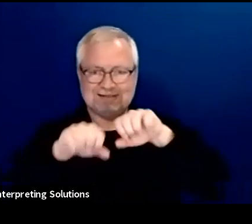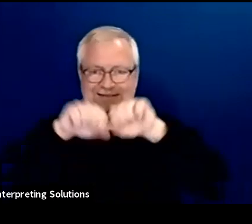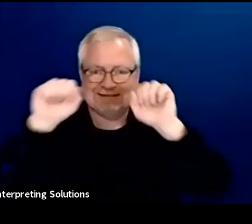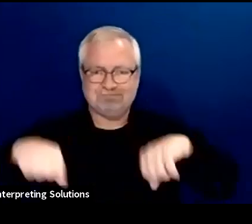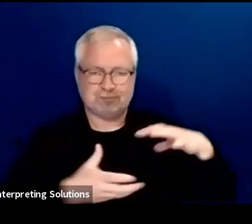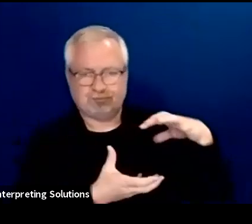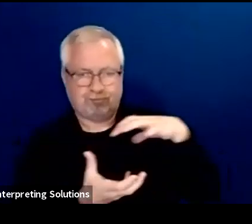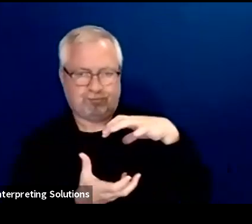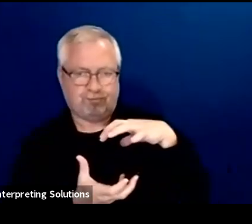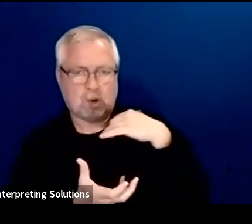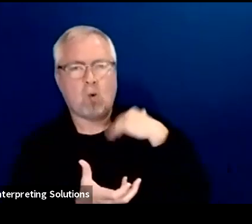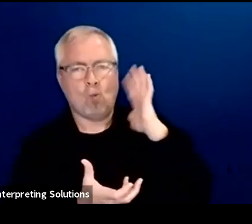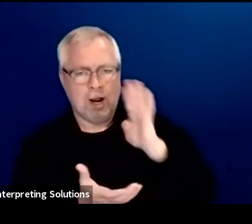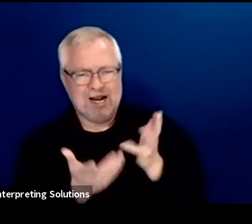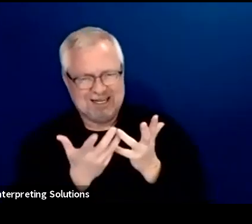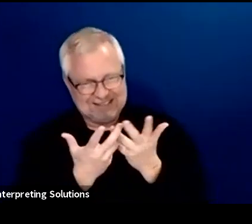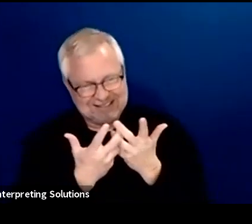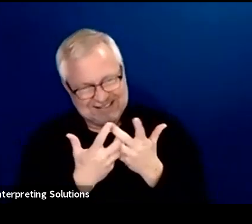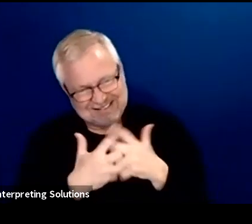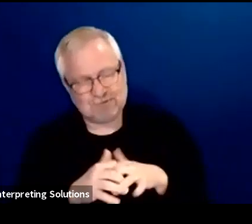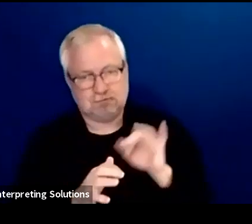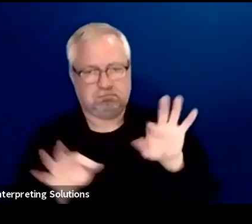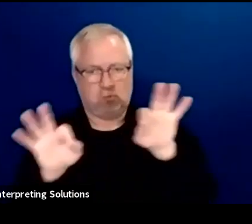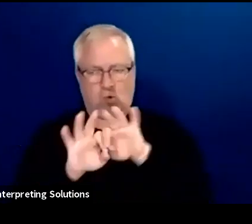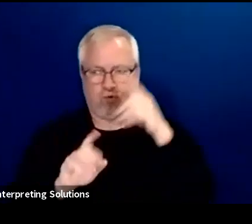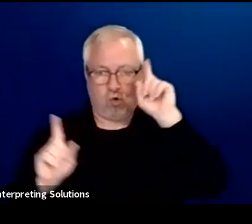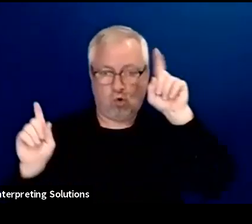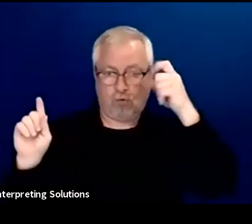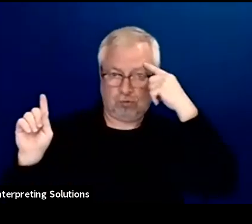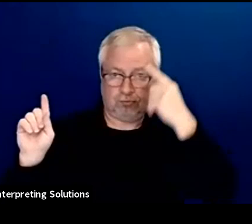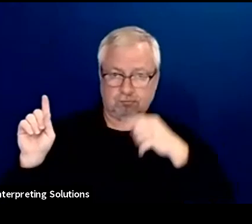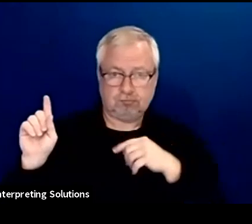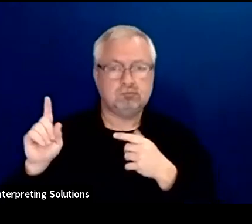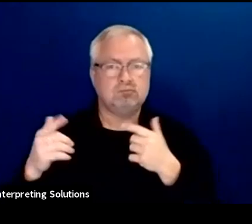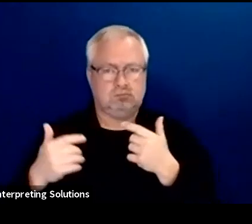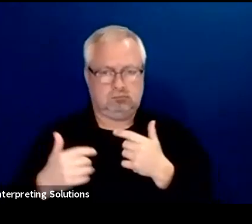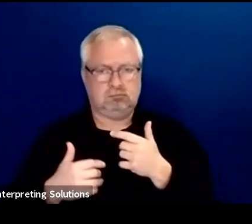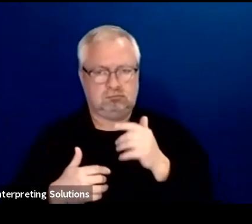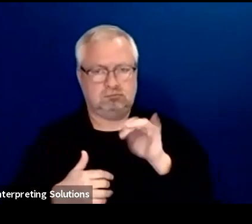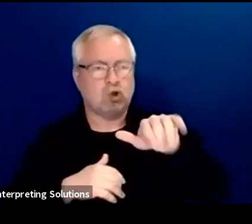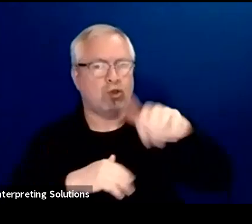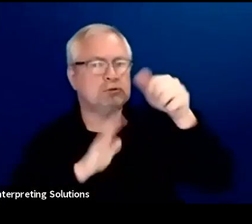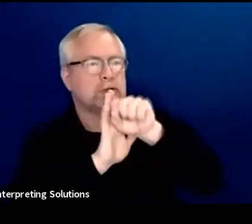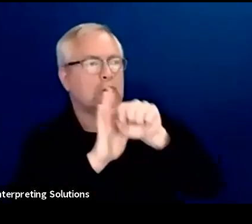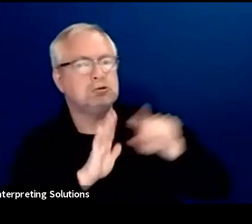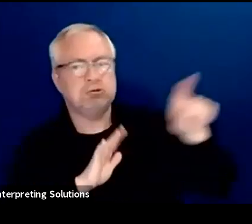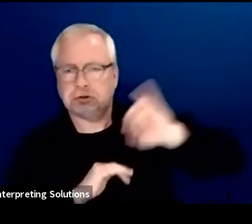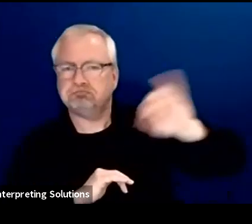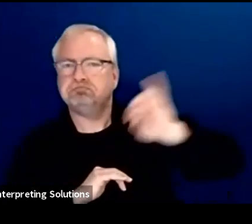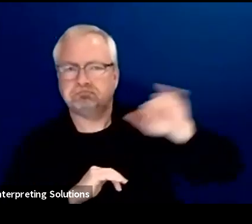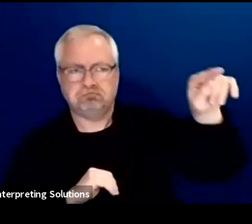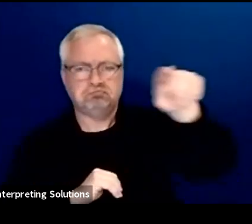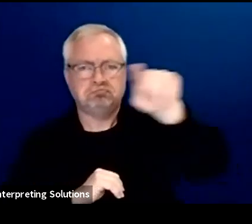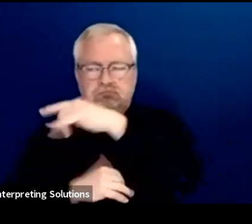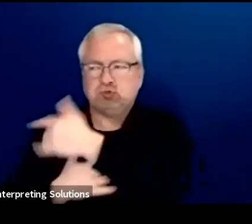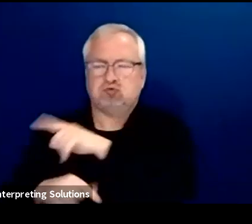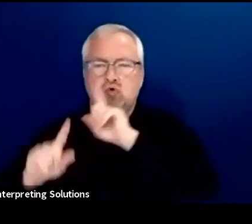for the governor to have made, and several other states have done similar executive orders along the same line. The second piece of Executive